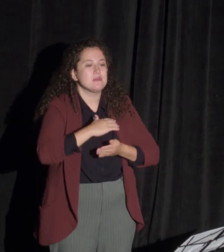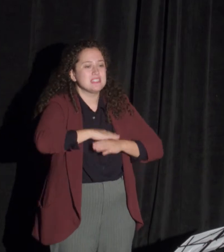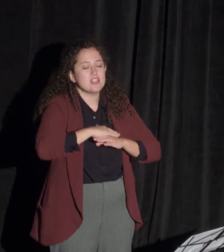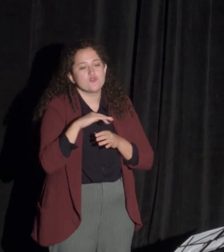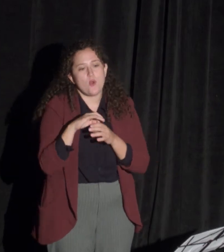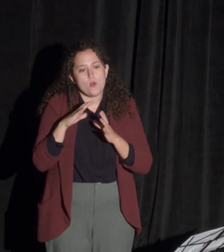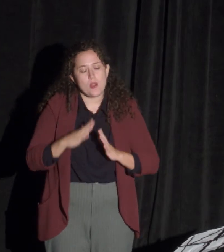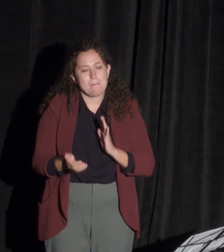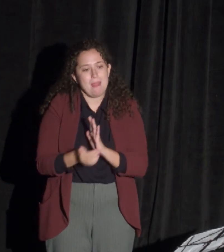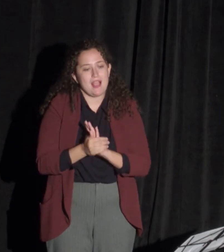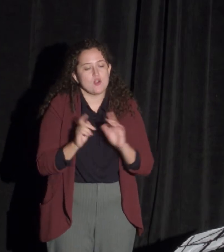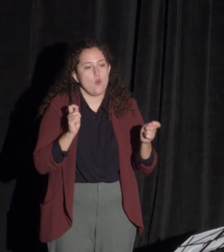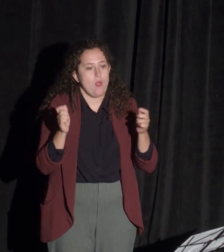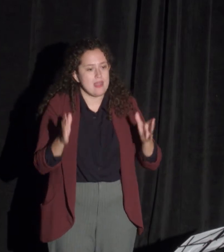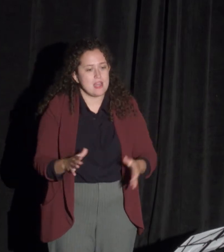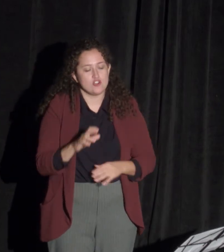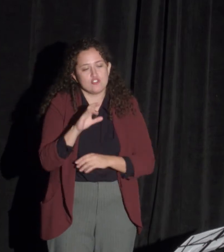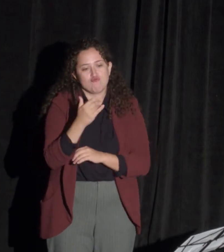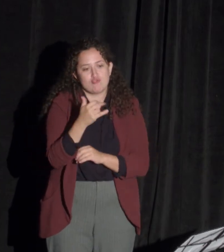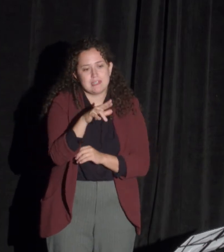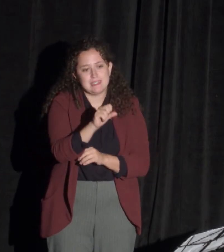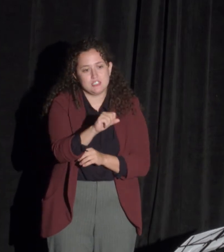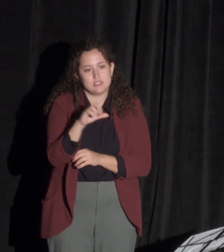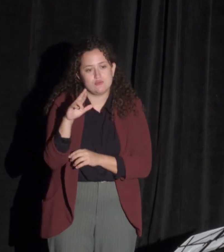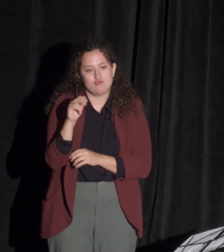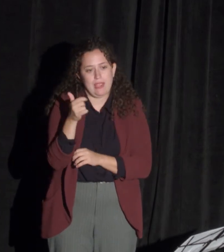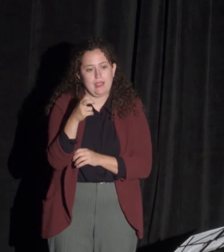Reagan, voter packet staff Jed Hartman,